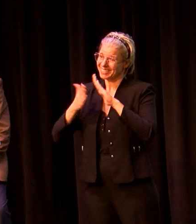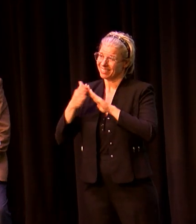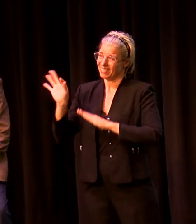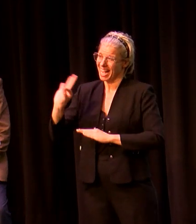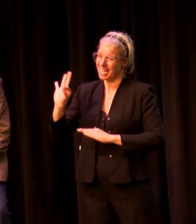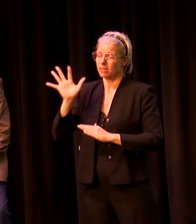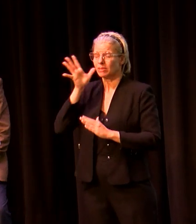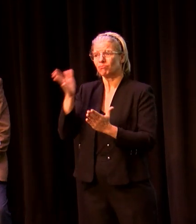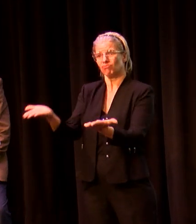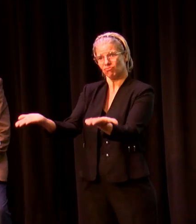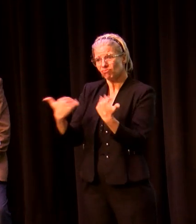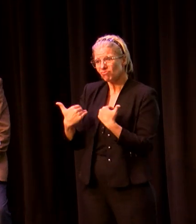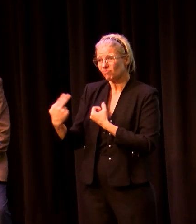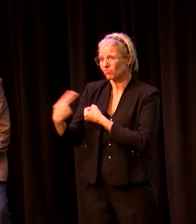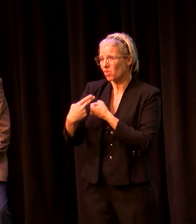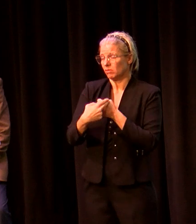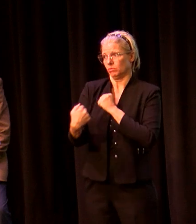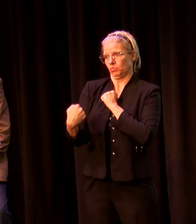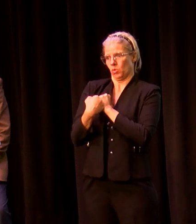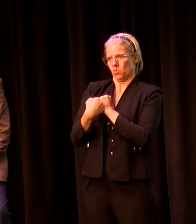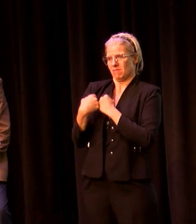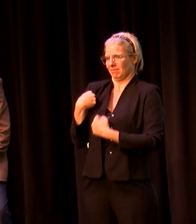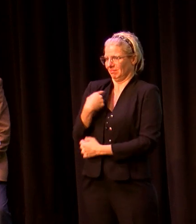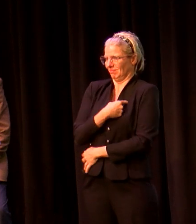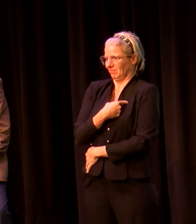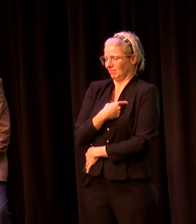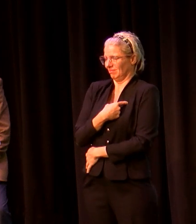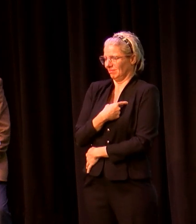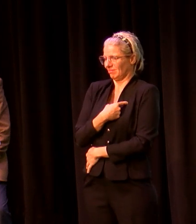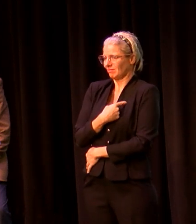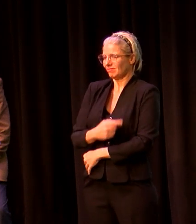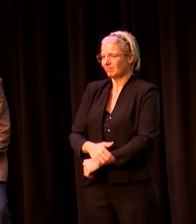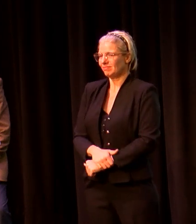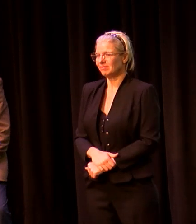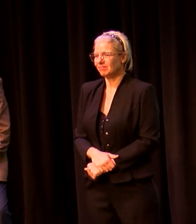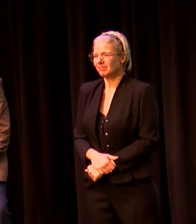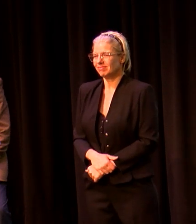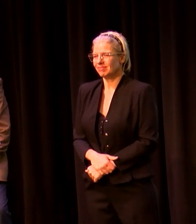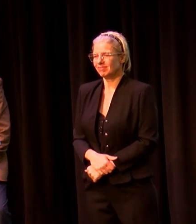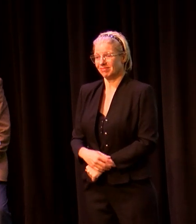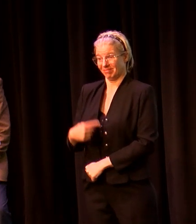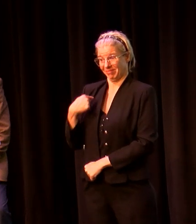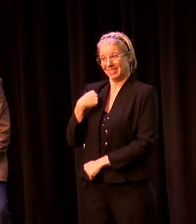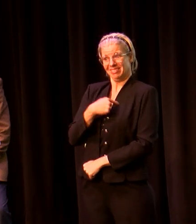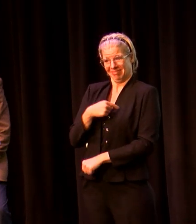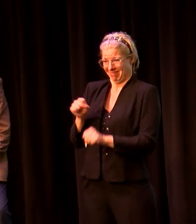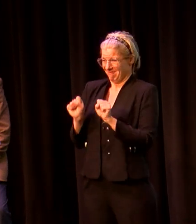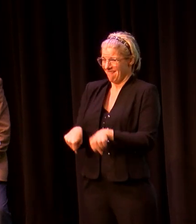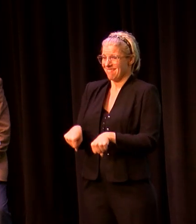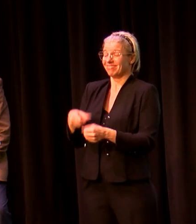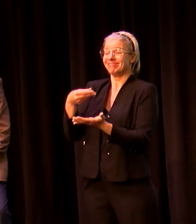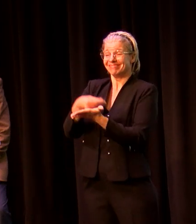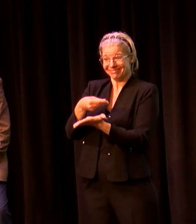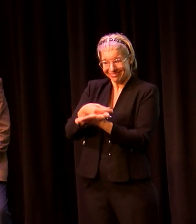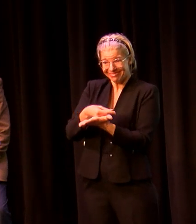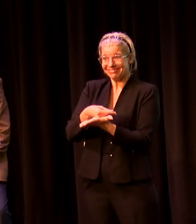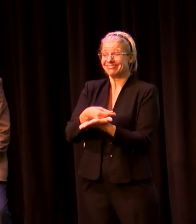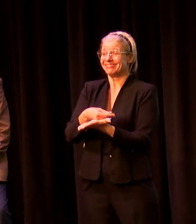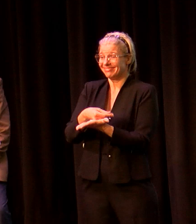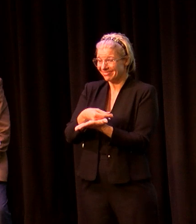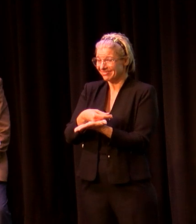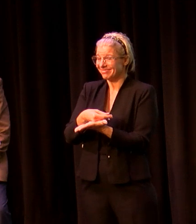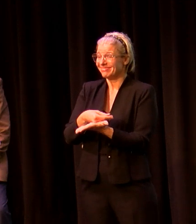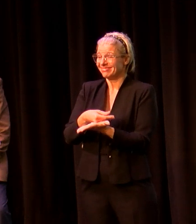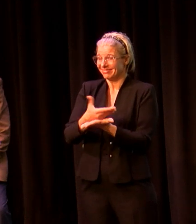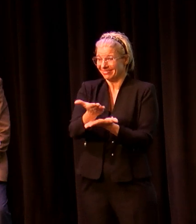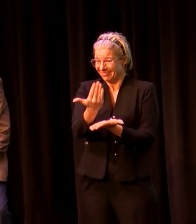as supporting us, because the more that we are able to bring funds into the city of Frederick, the more